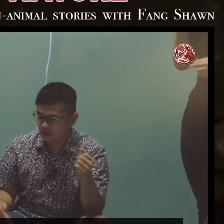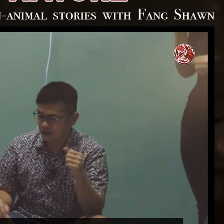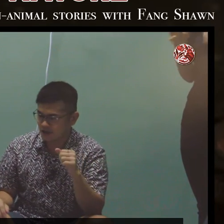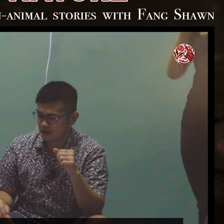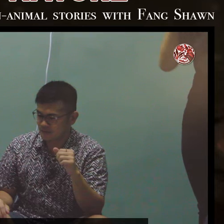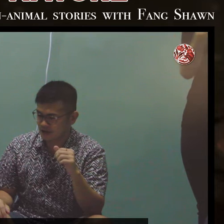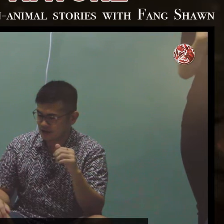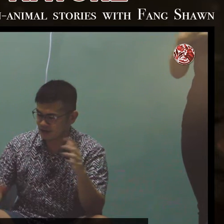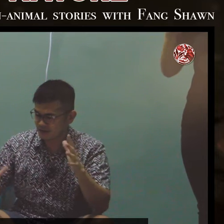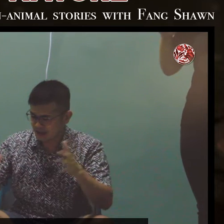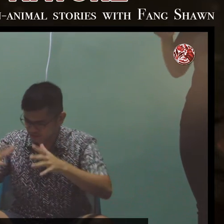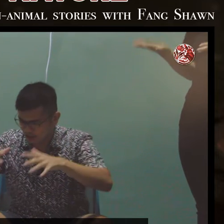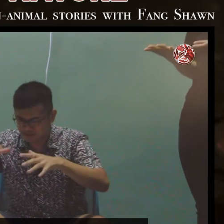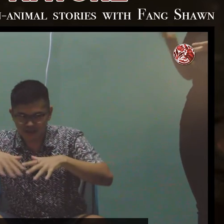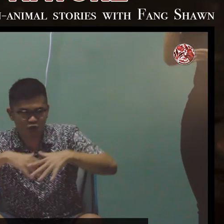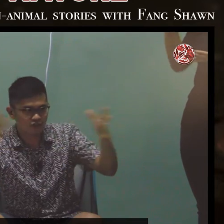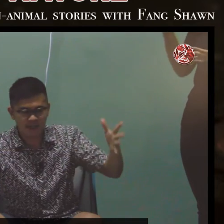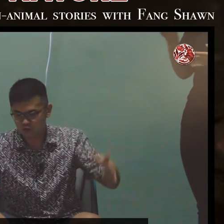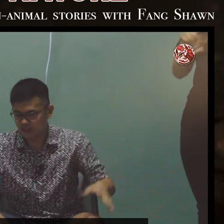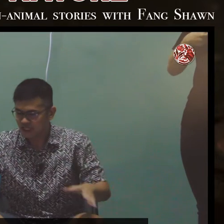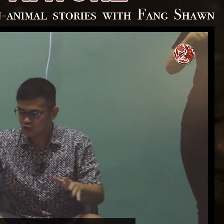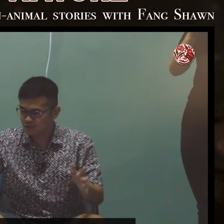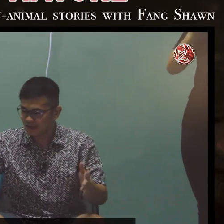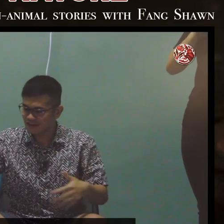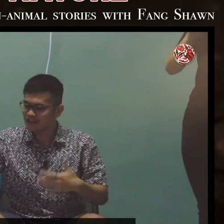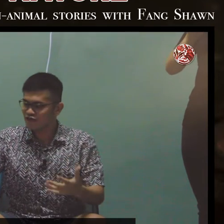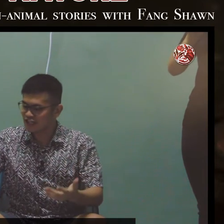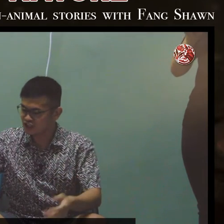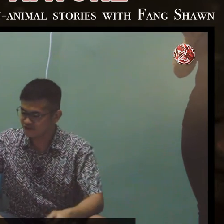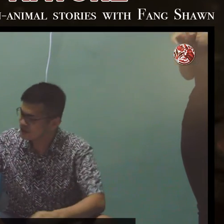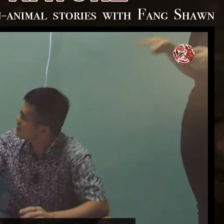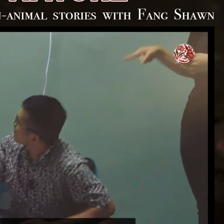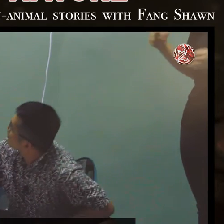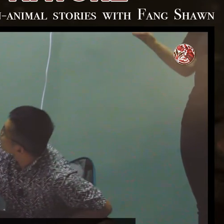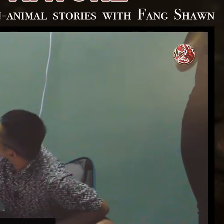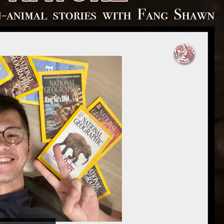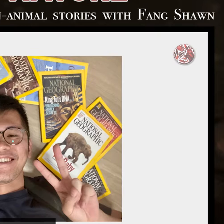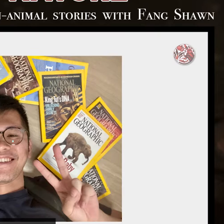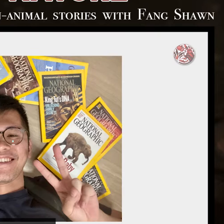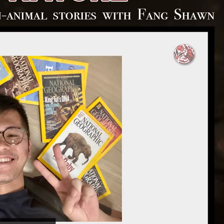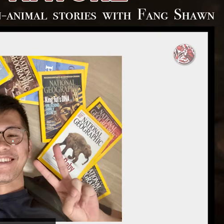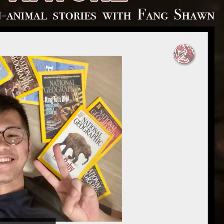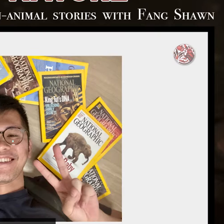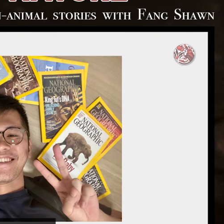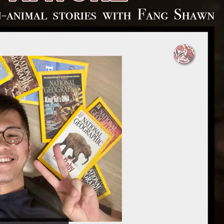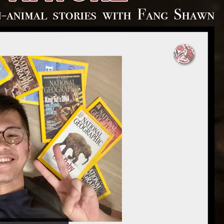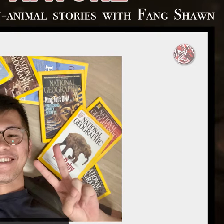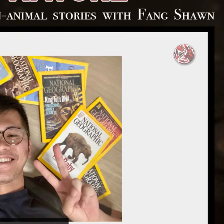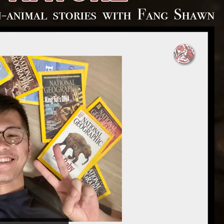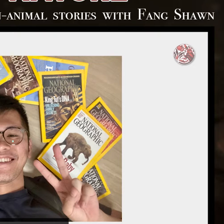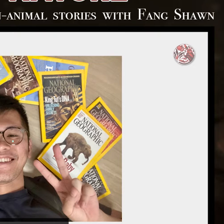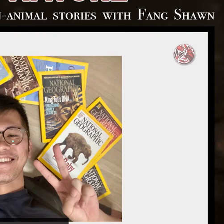channel, and you know, how this whole thing came to be. So my love for nature first started with these. Okay,